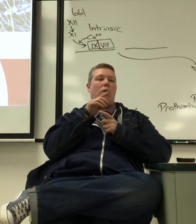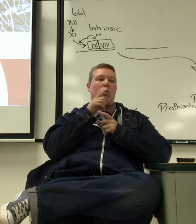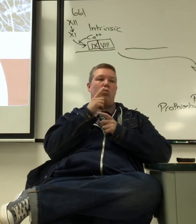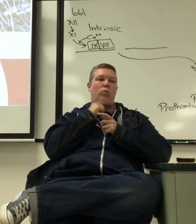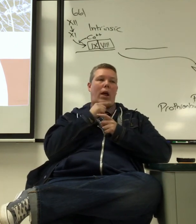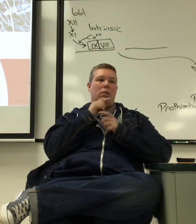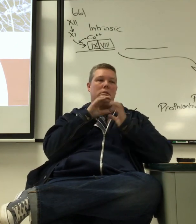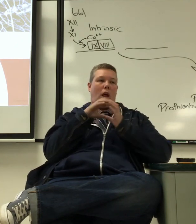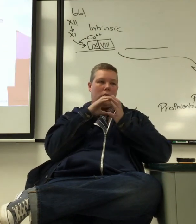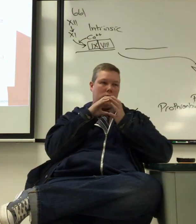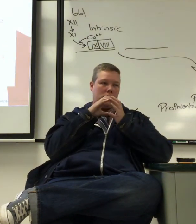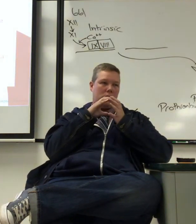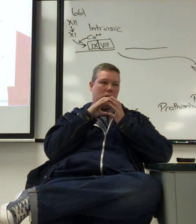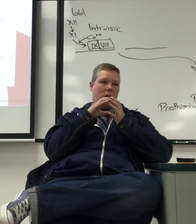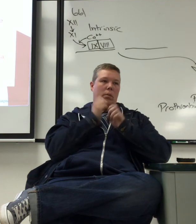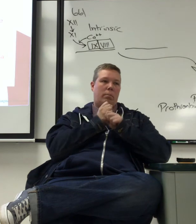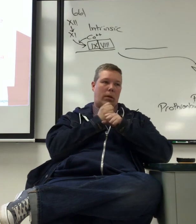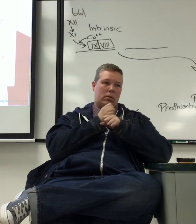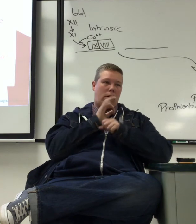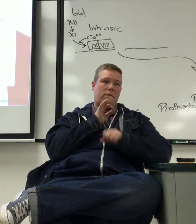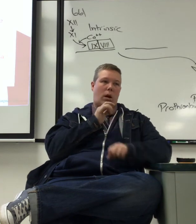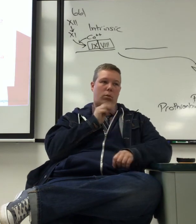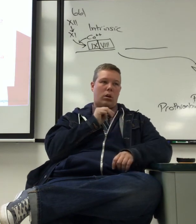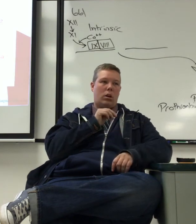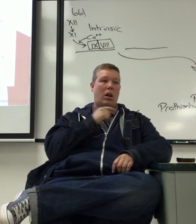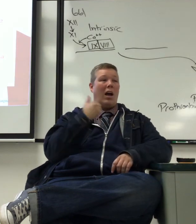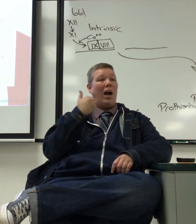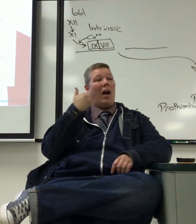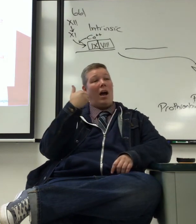I'll pick it up here next time. I have a meeting to get to.